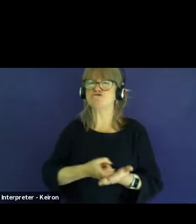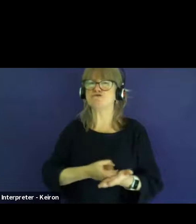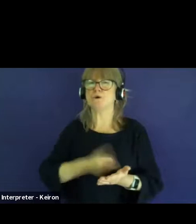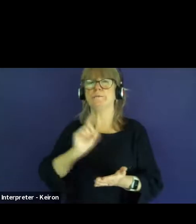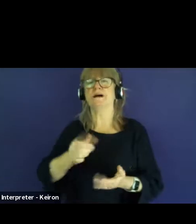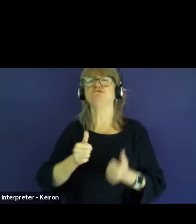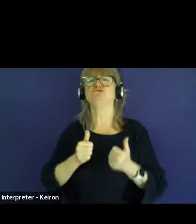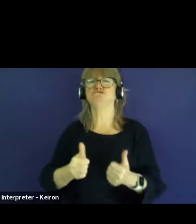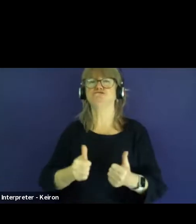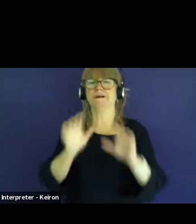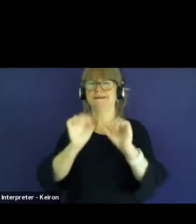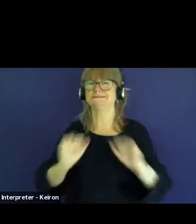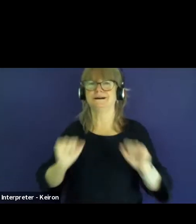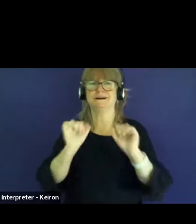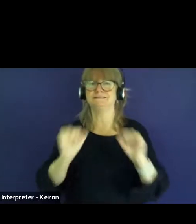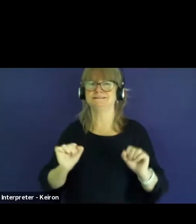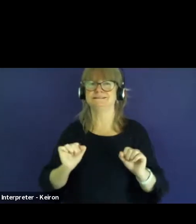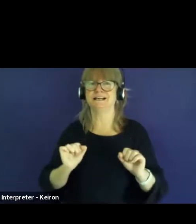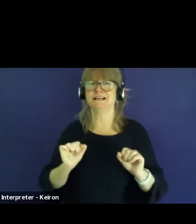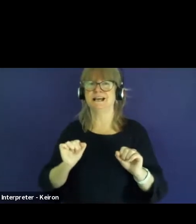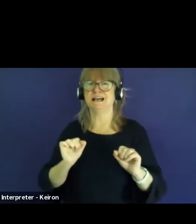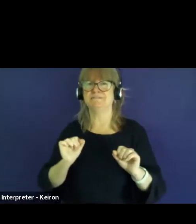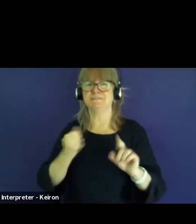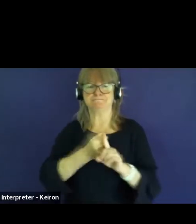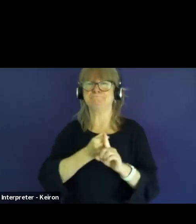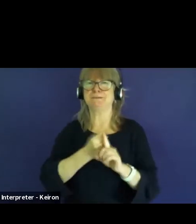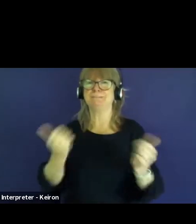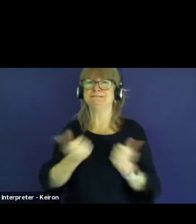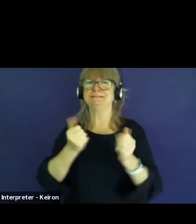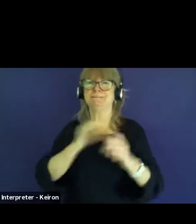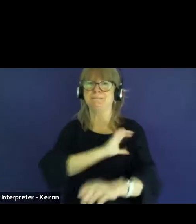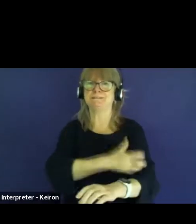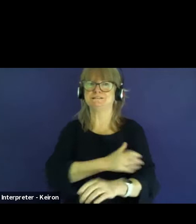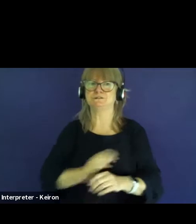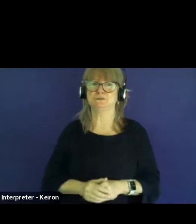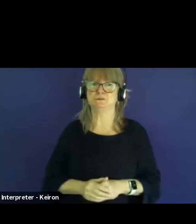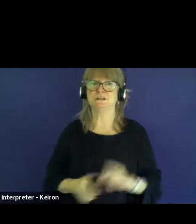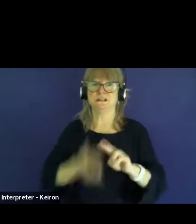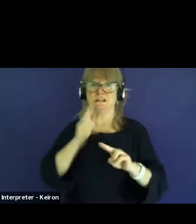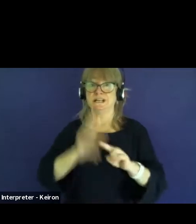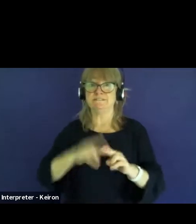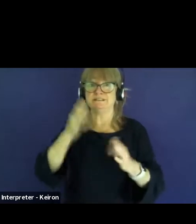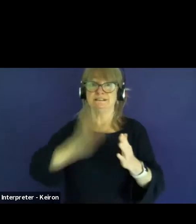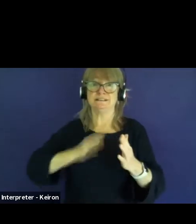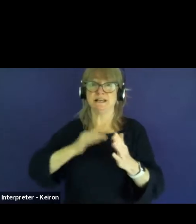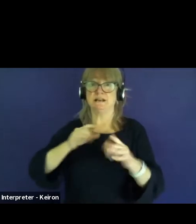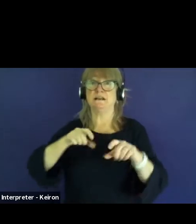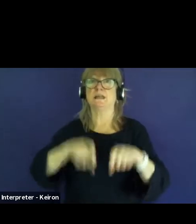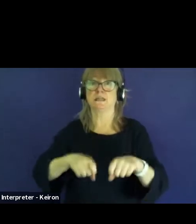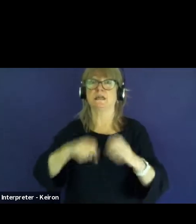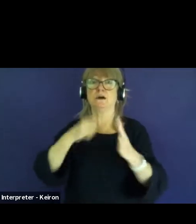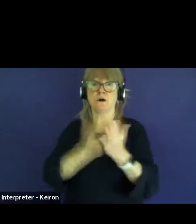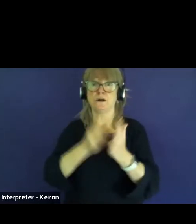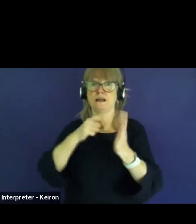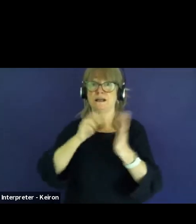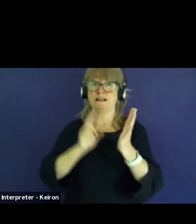great exercise. Targets a lot of muscles. If we have to drop to our knees midway through the exercise,